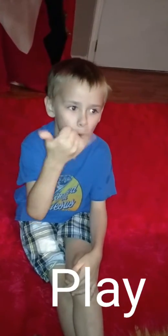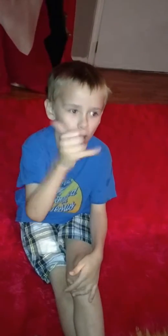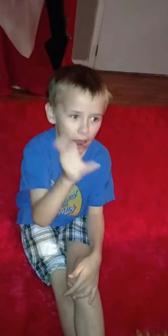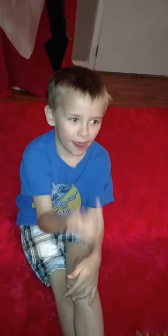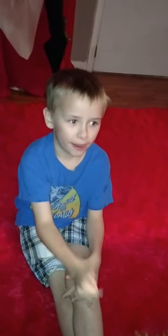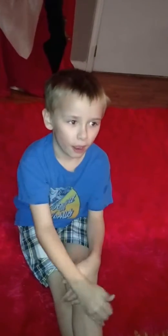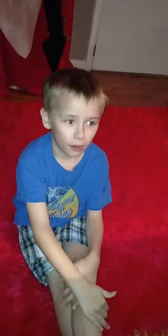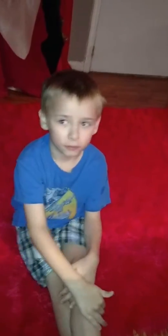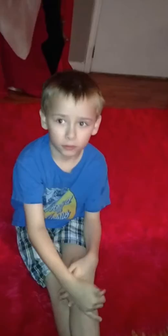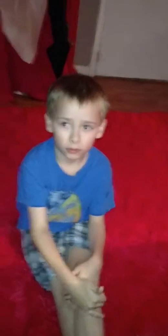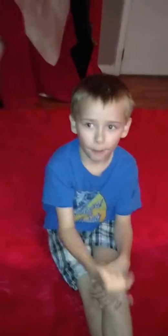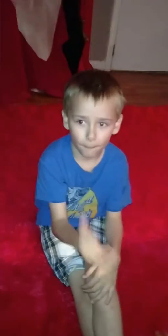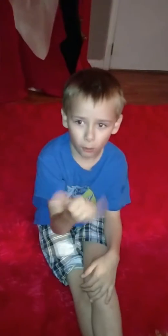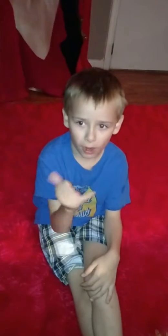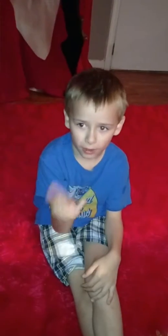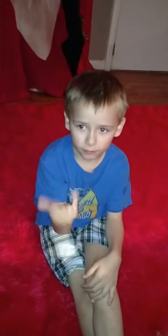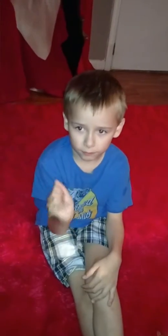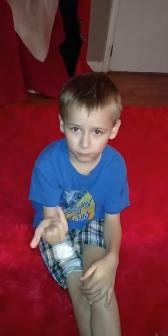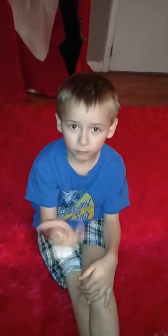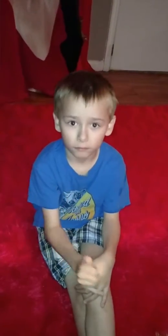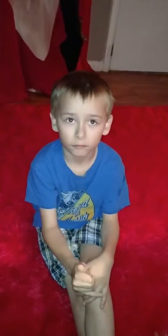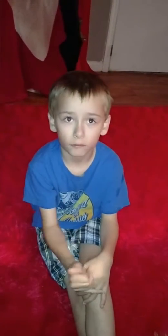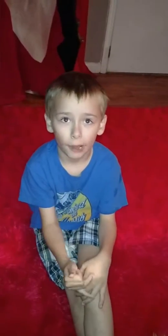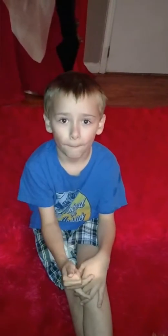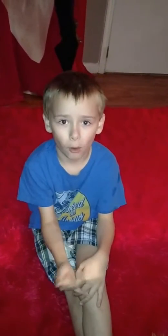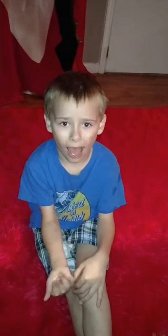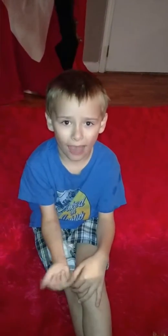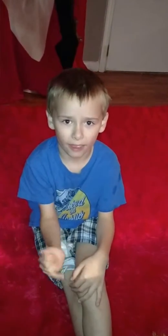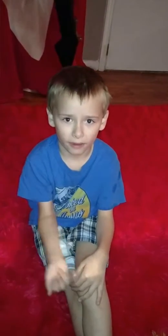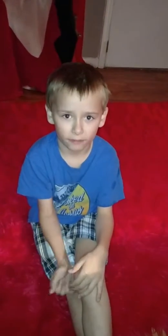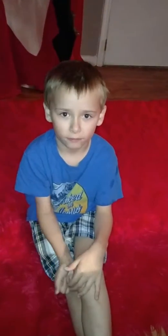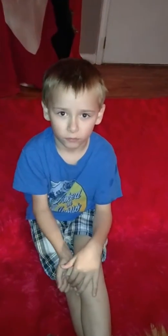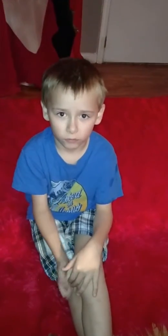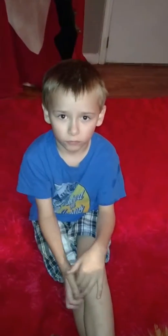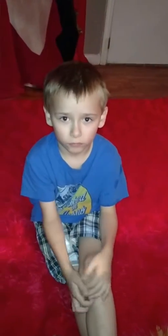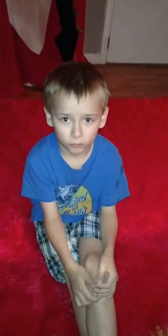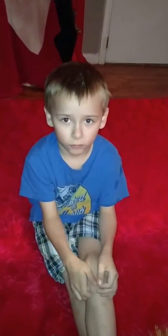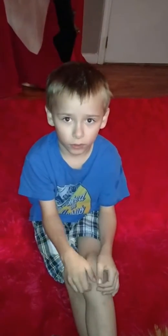both hands play, sign pray,